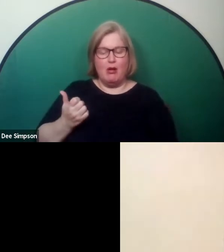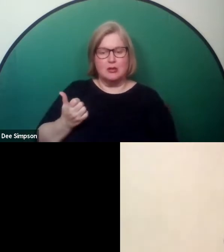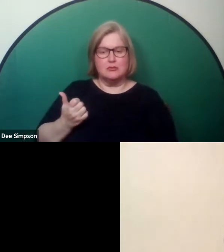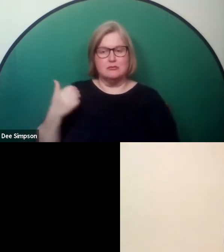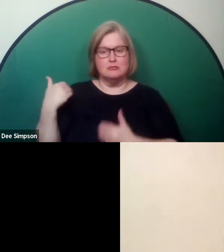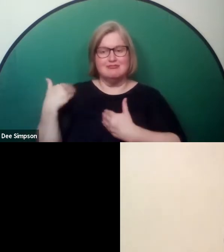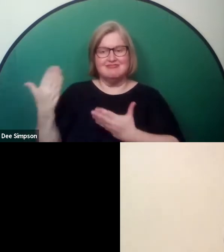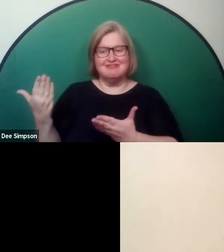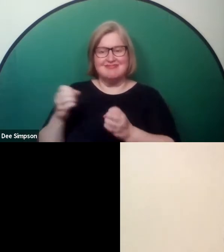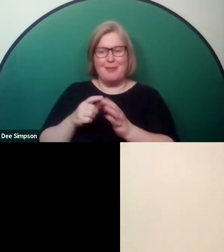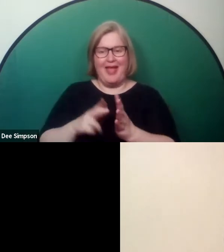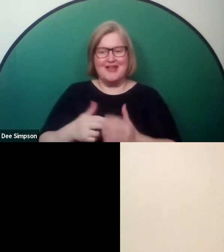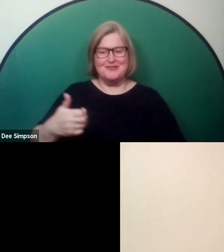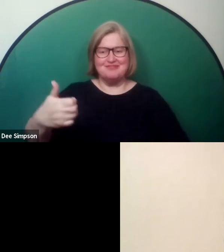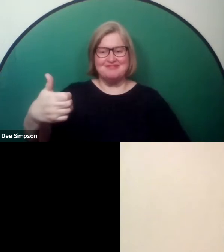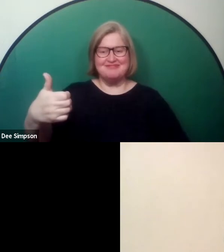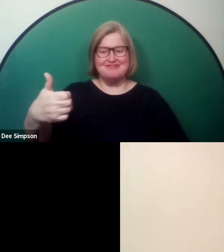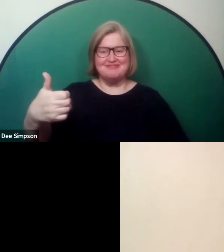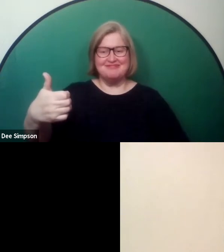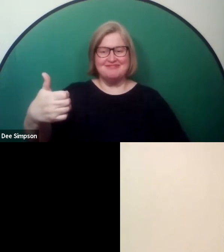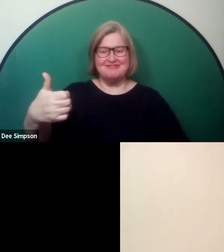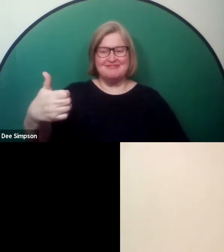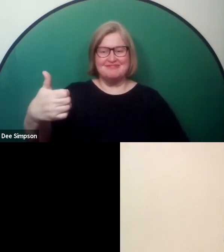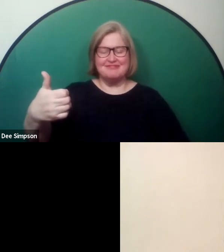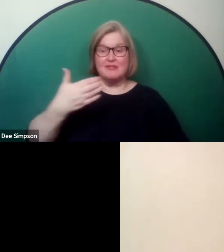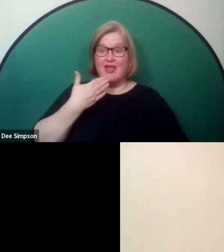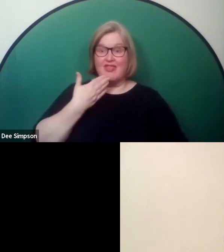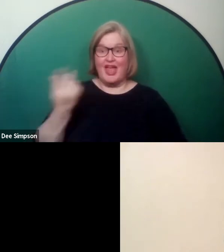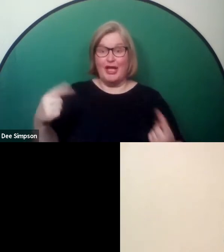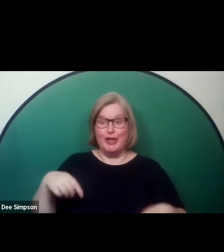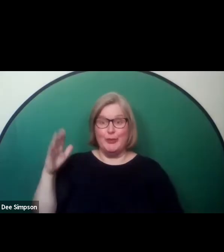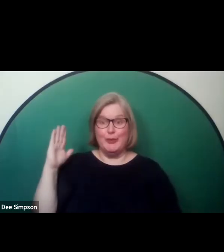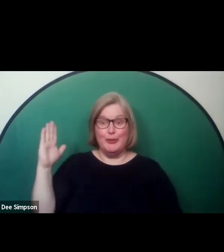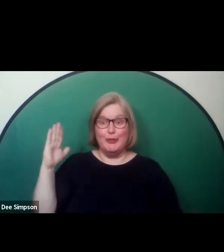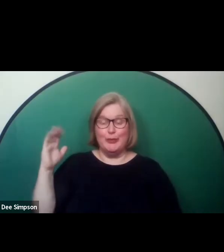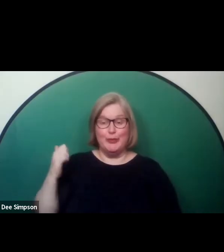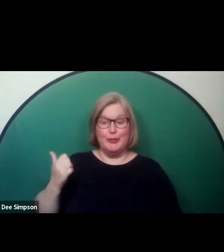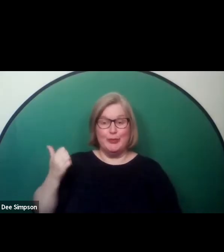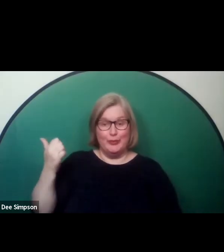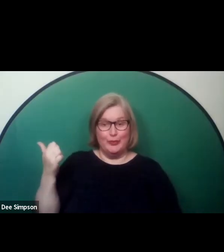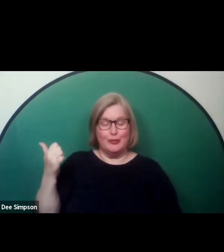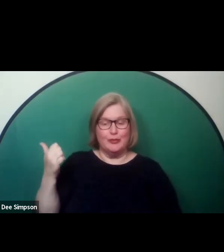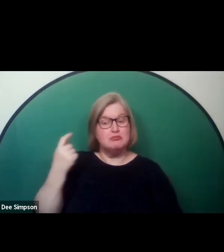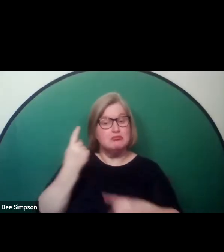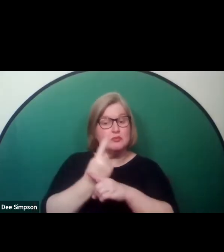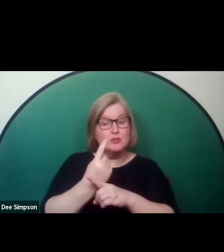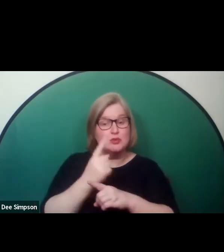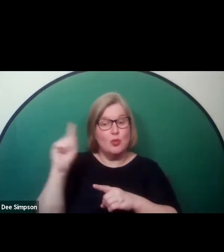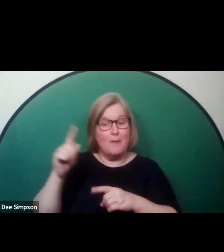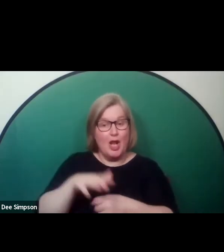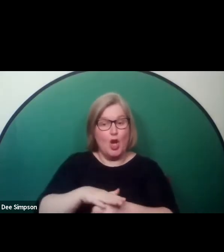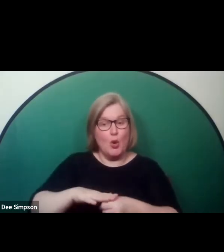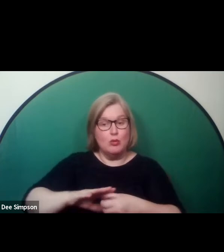Ben, you Great. Hi, yeah, thanks very much for having me. So yeah, I'm going to talk a little bit about local